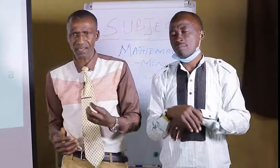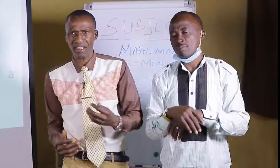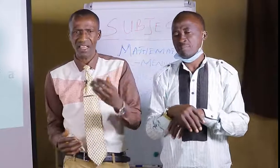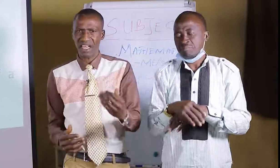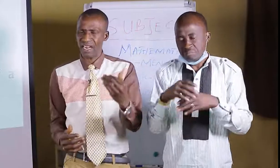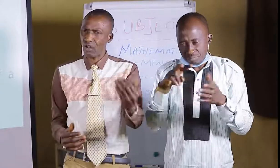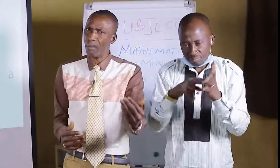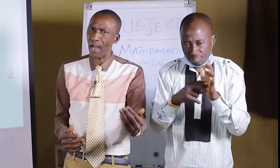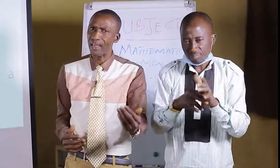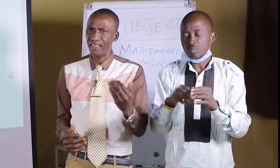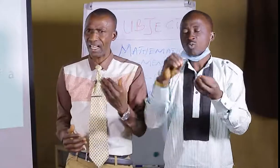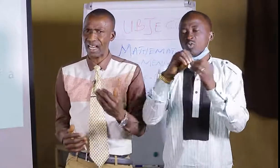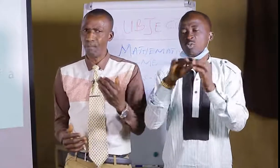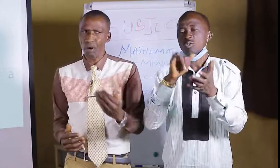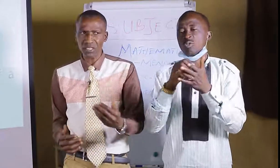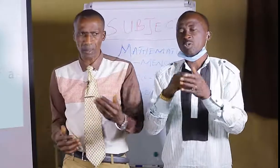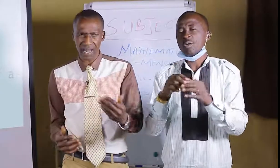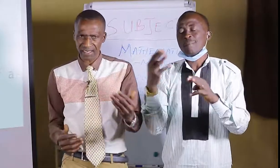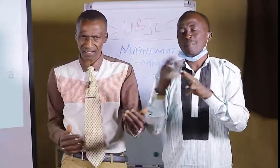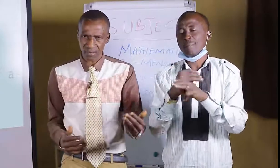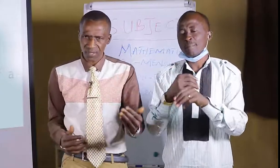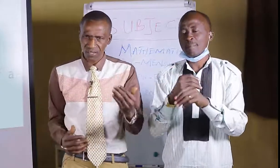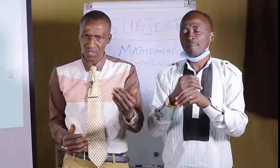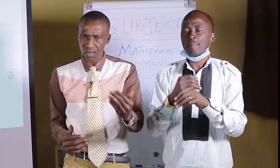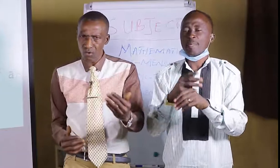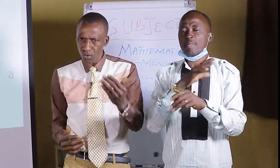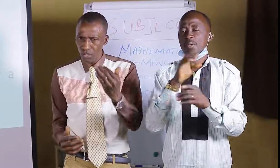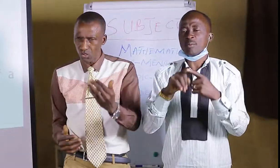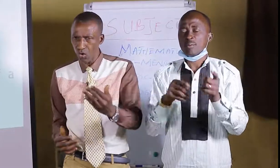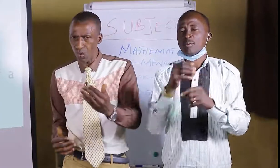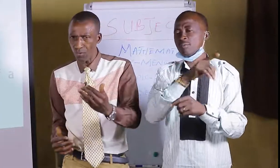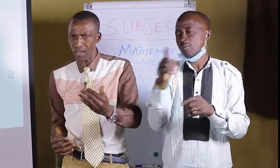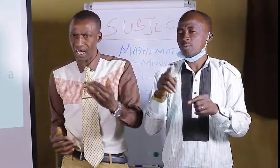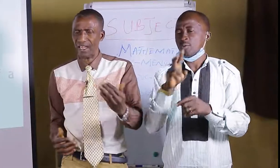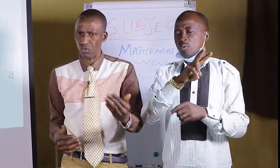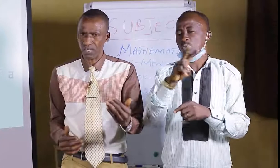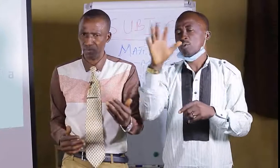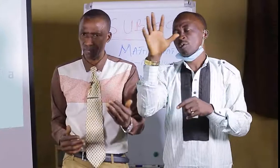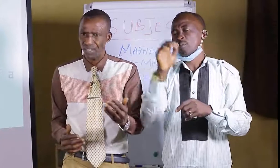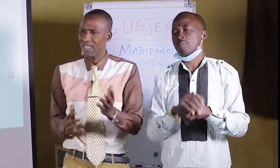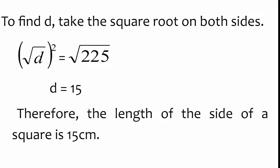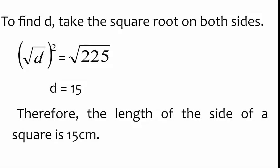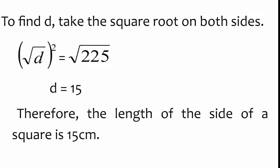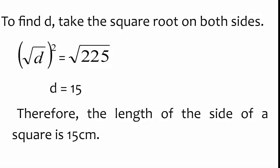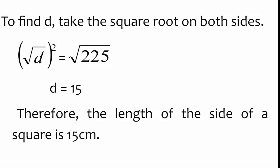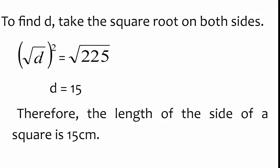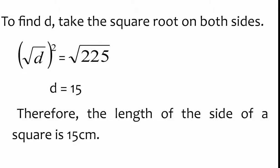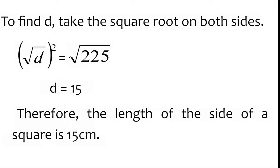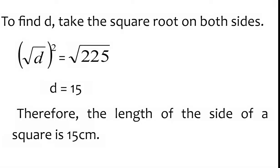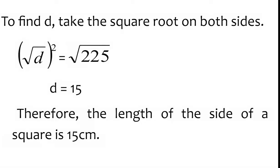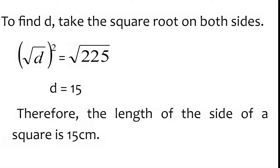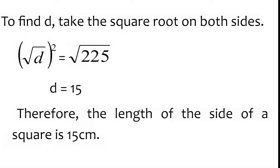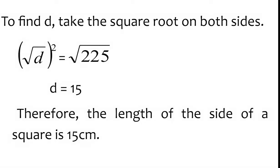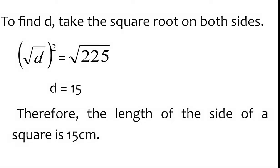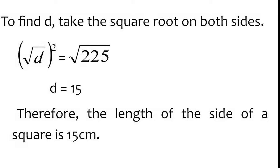simply means a number that can multiply itself to give you 225. Then,